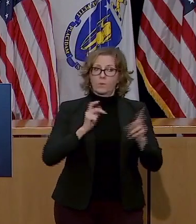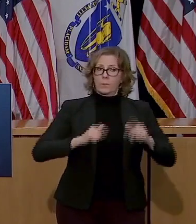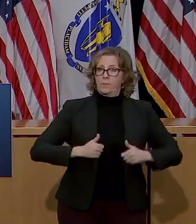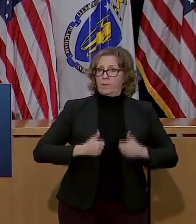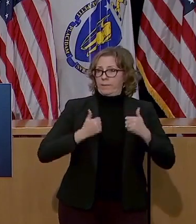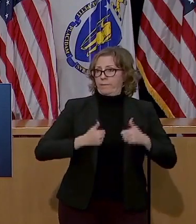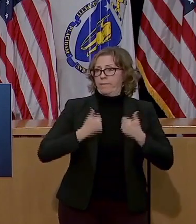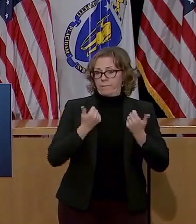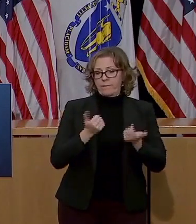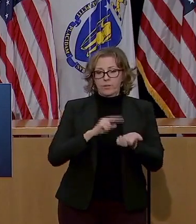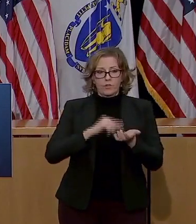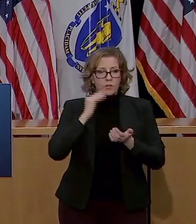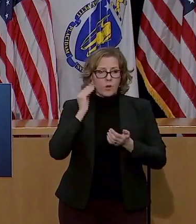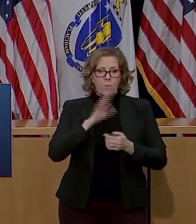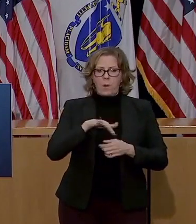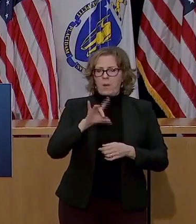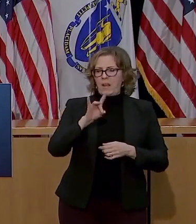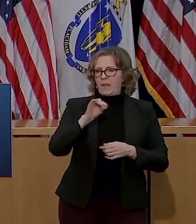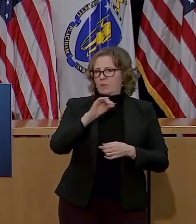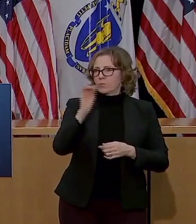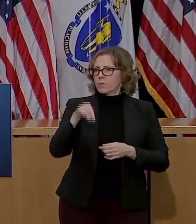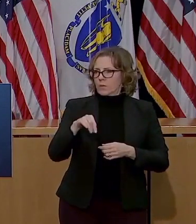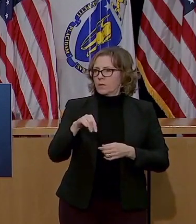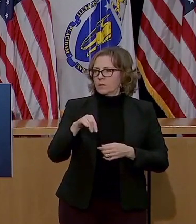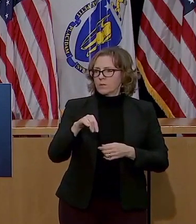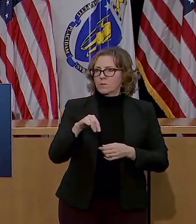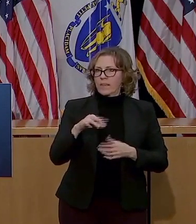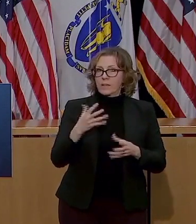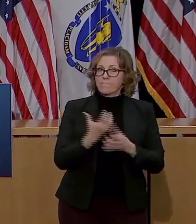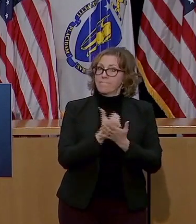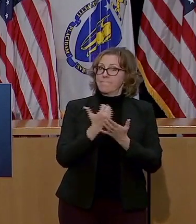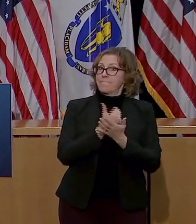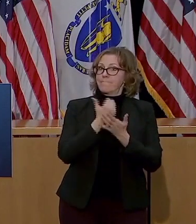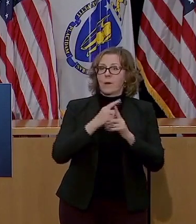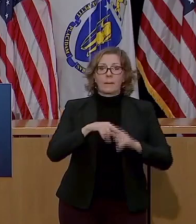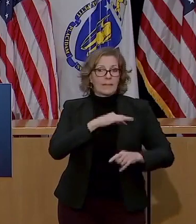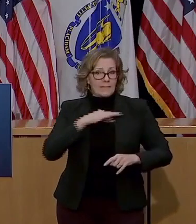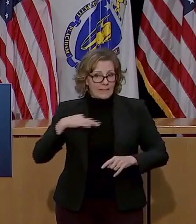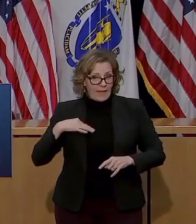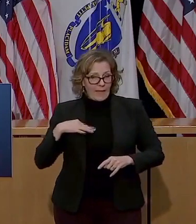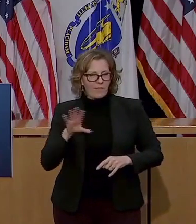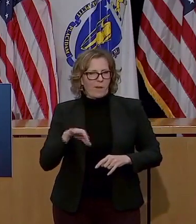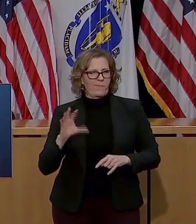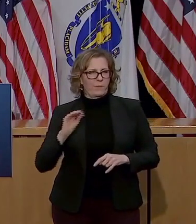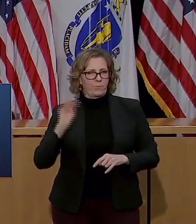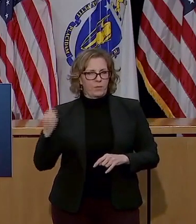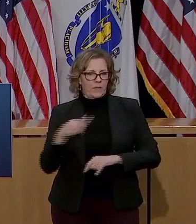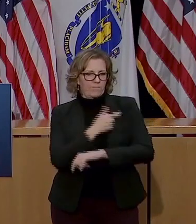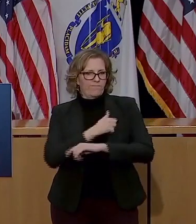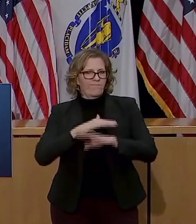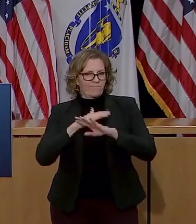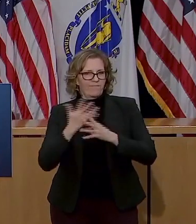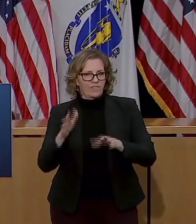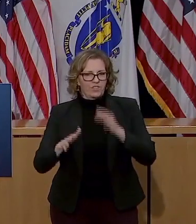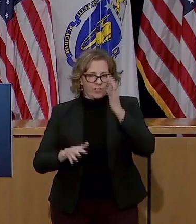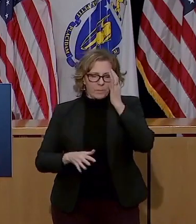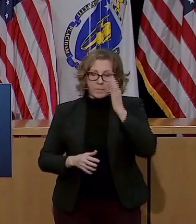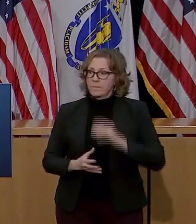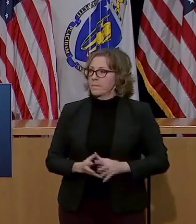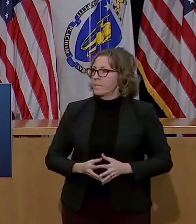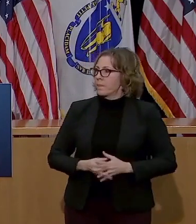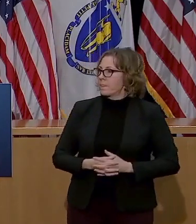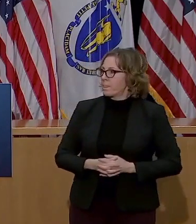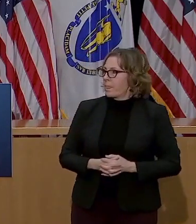plus. The take-up rate on staff has been more like 50, and that's part of the issue. I'm asking for